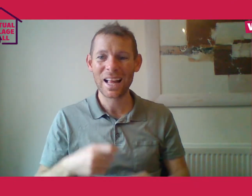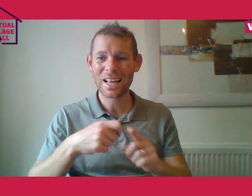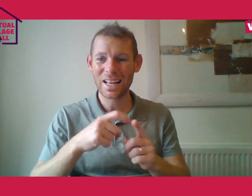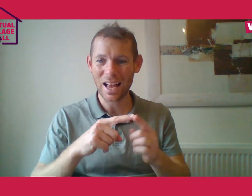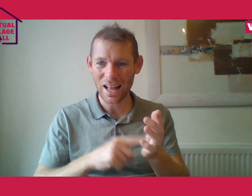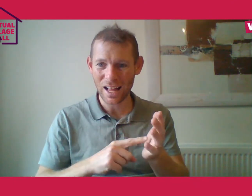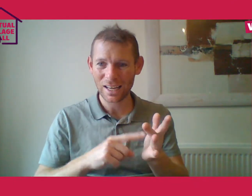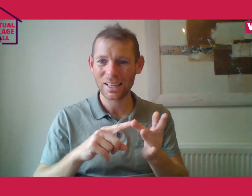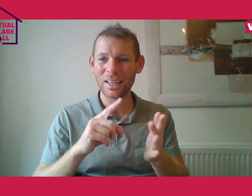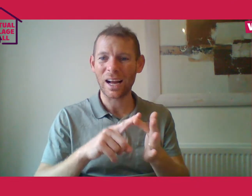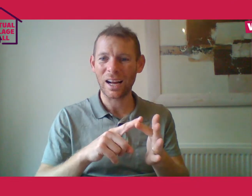Lovely.